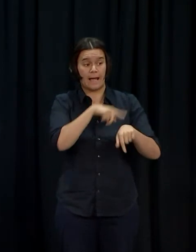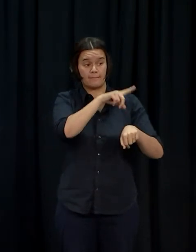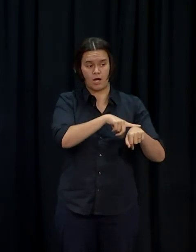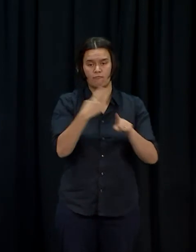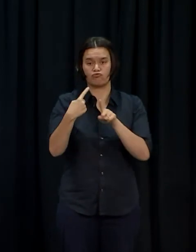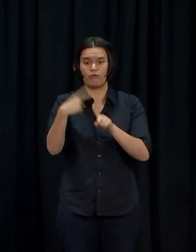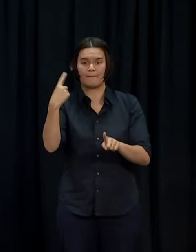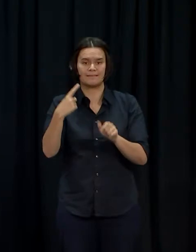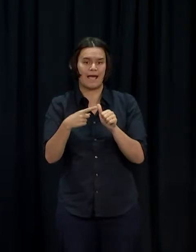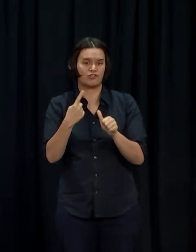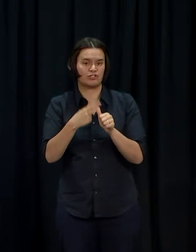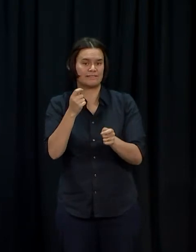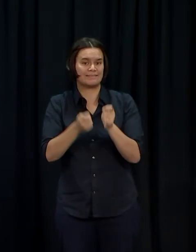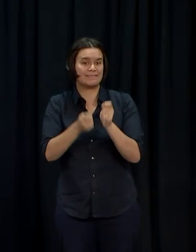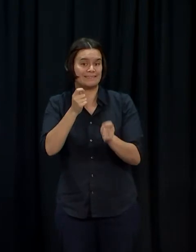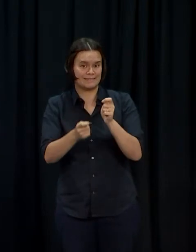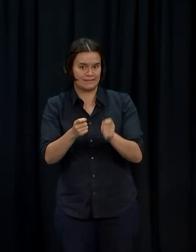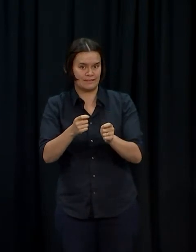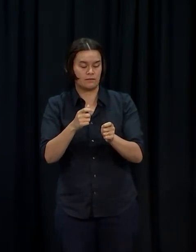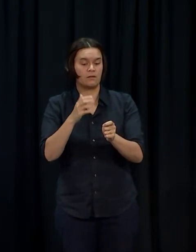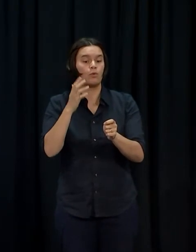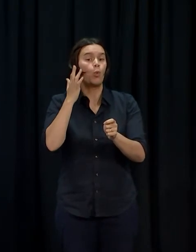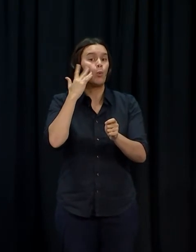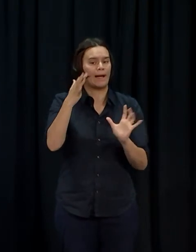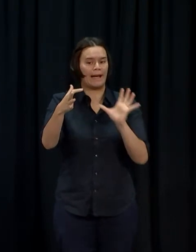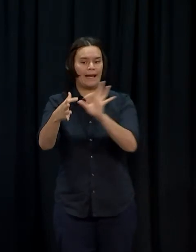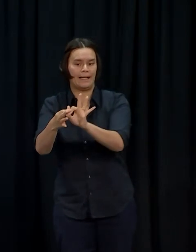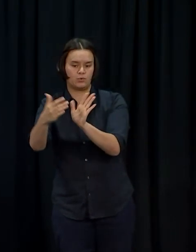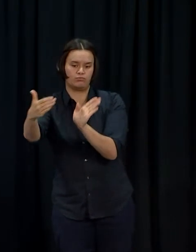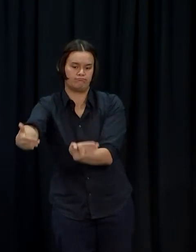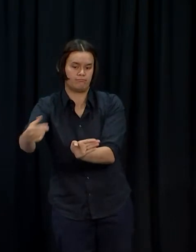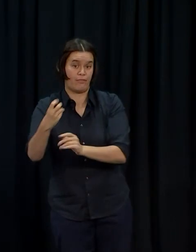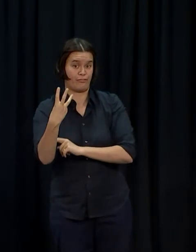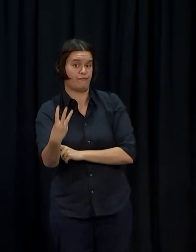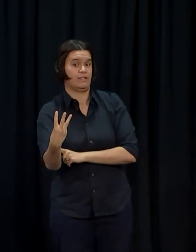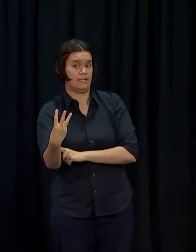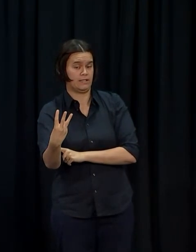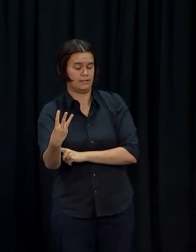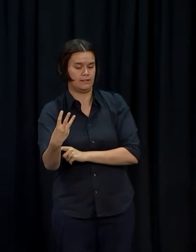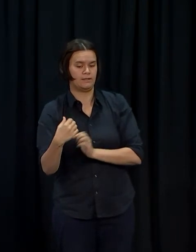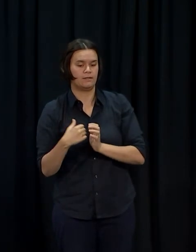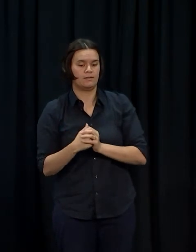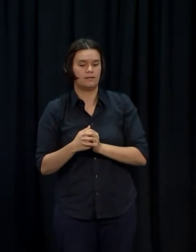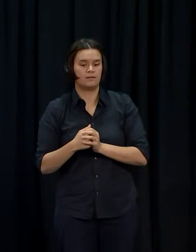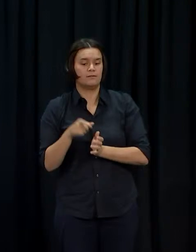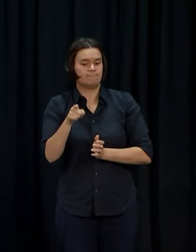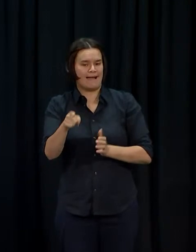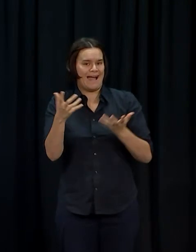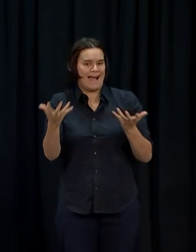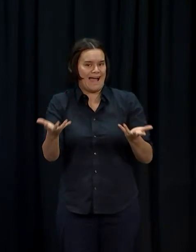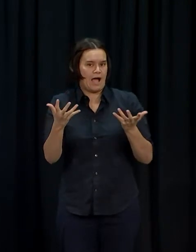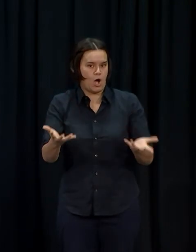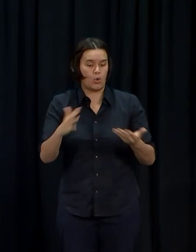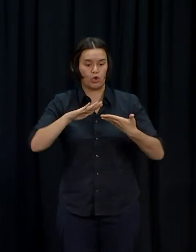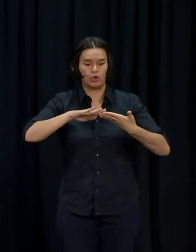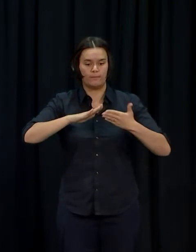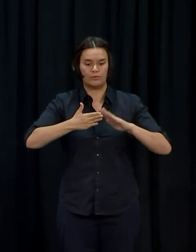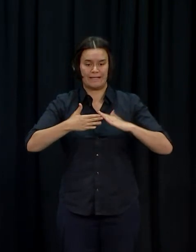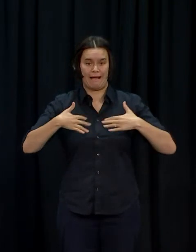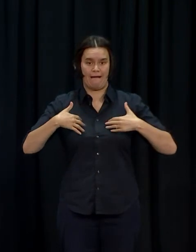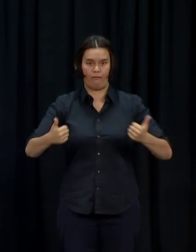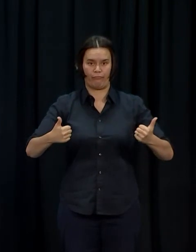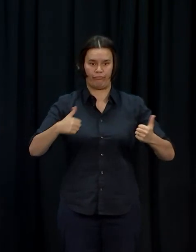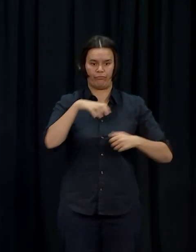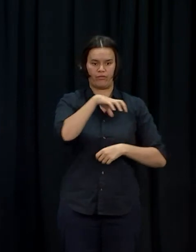tests at phase 3 of our plan will be through community health providers, through